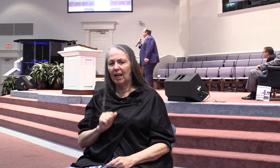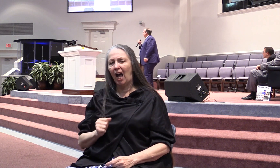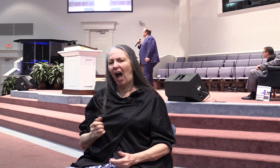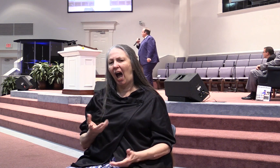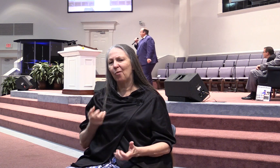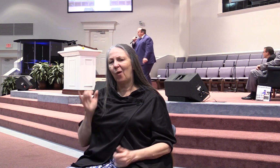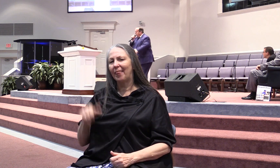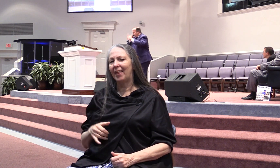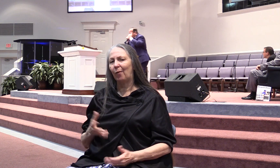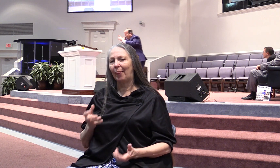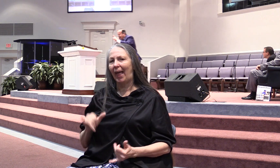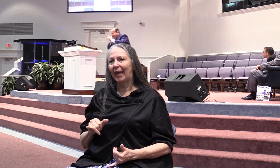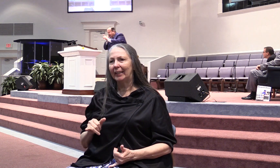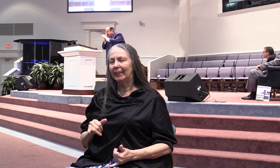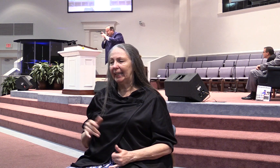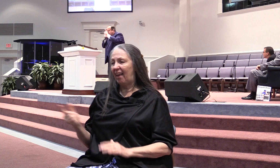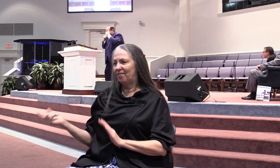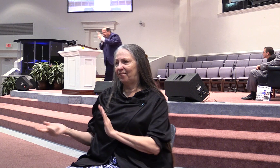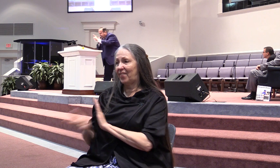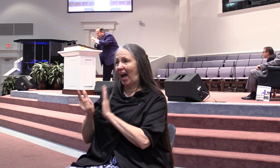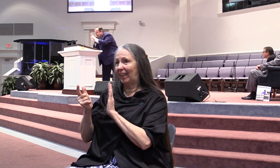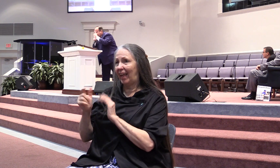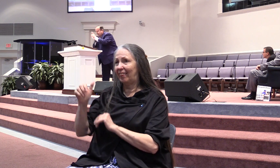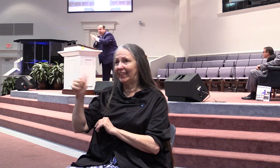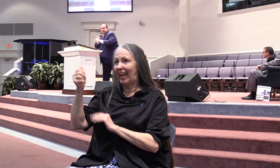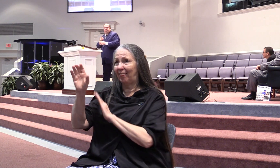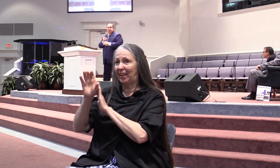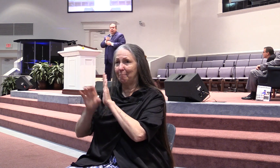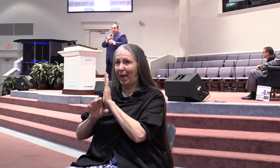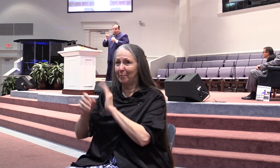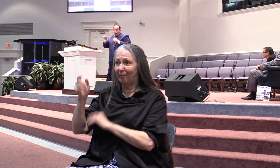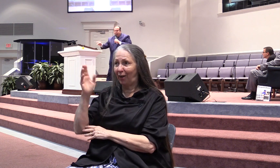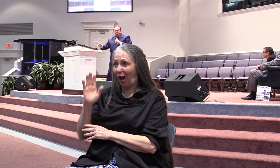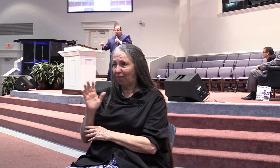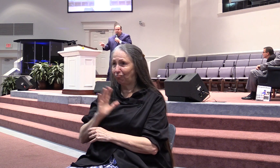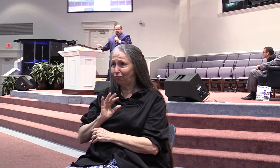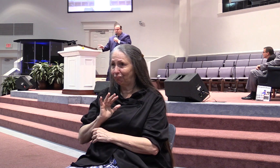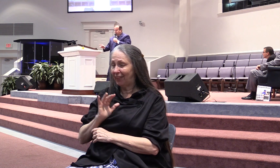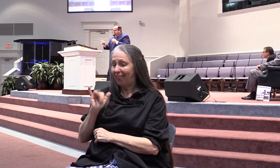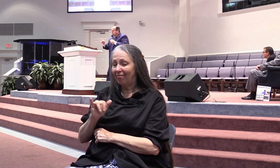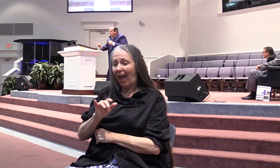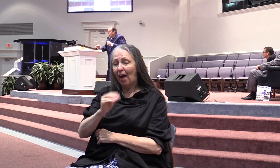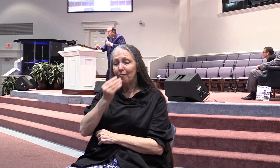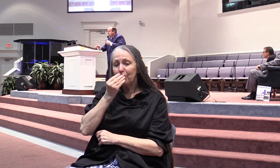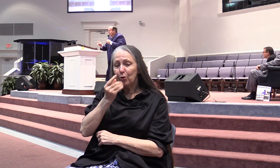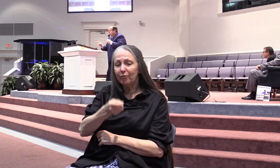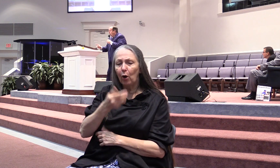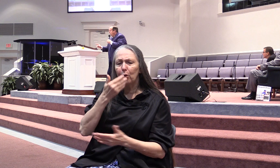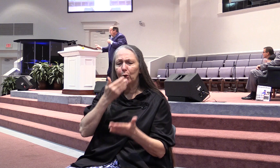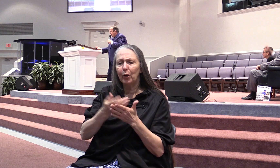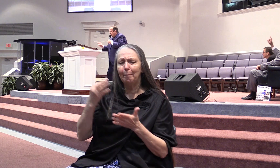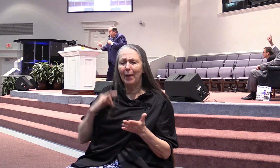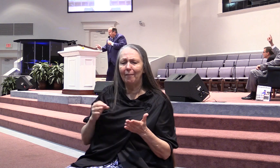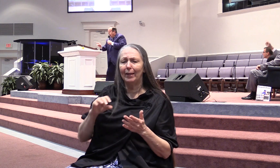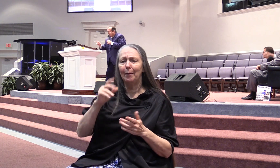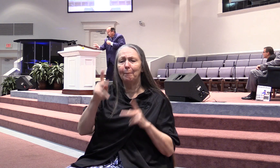it, he would have violated the 10th commandment. Because that grain existed for the good of someone